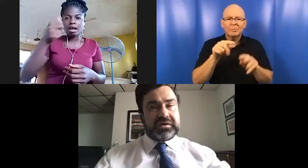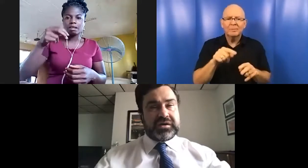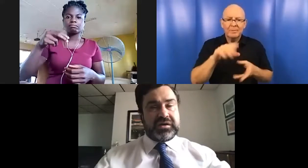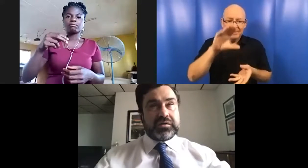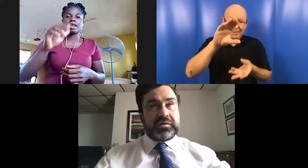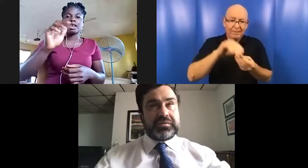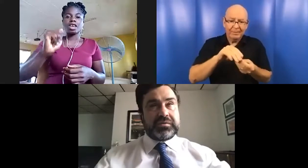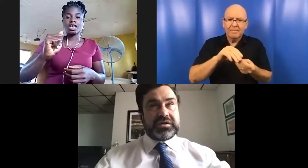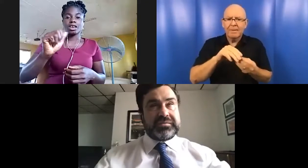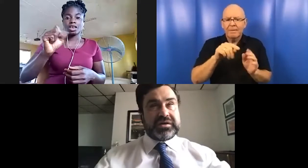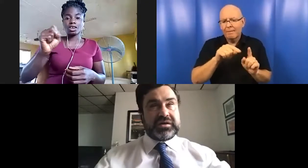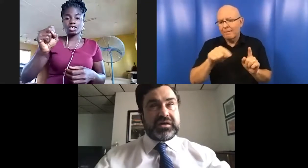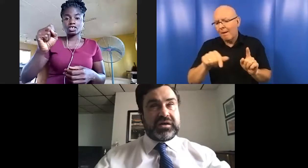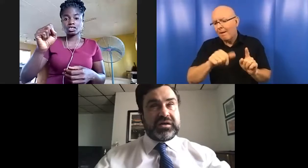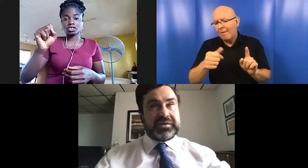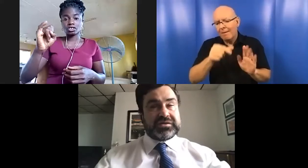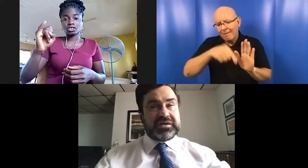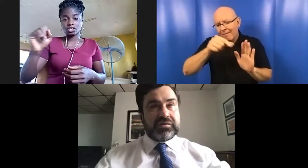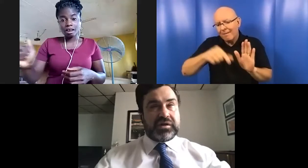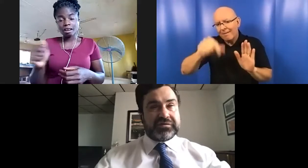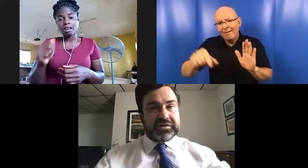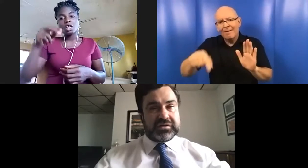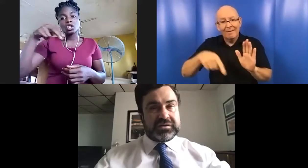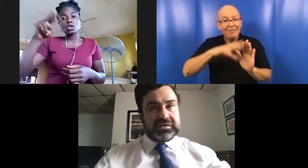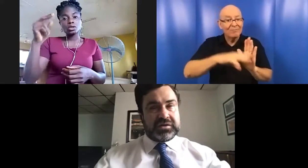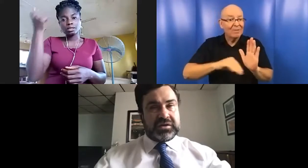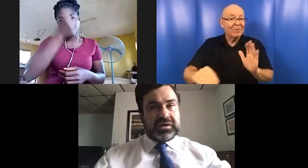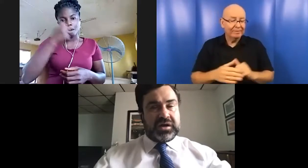North America and Europe, Latin America, and the Middle East and North Africa.